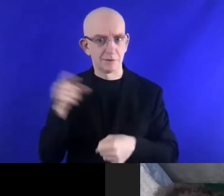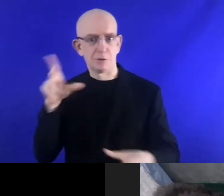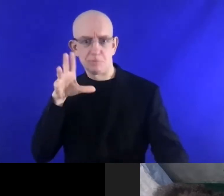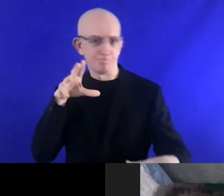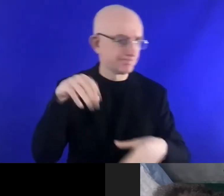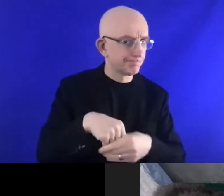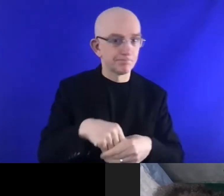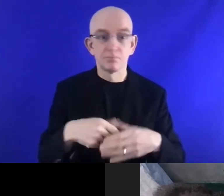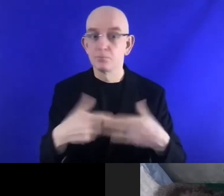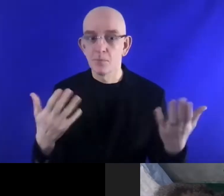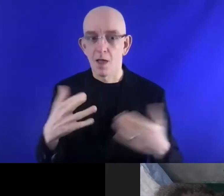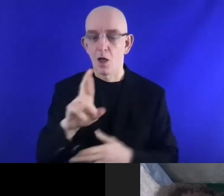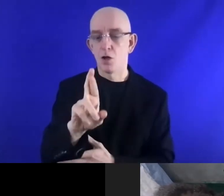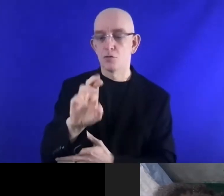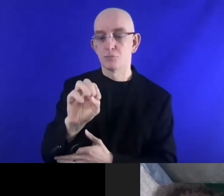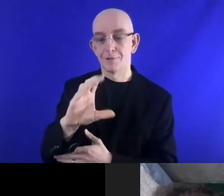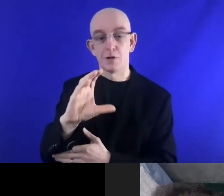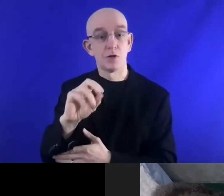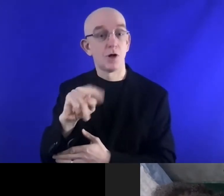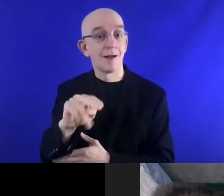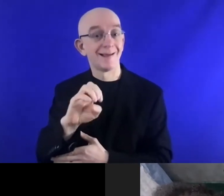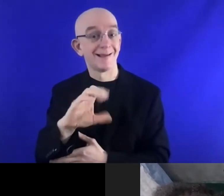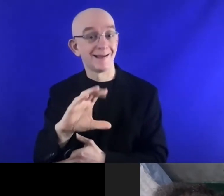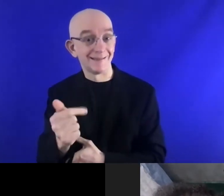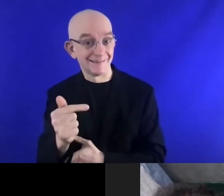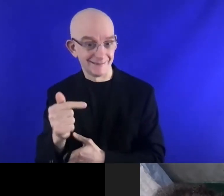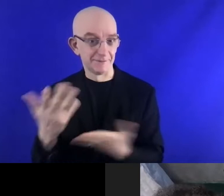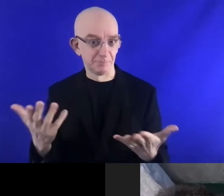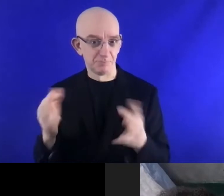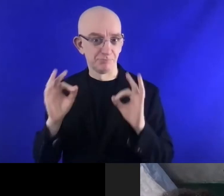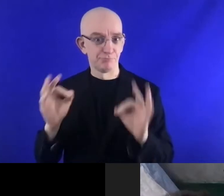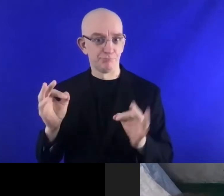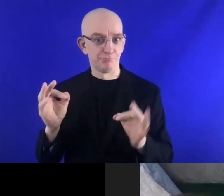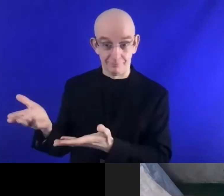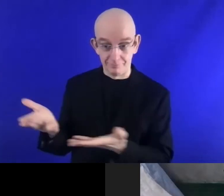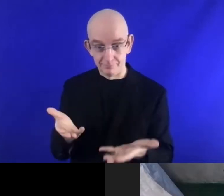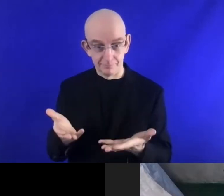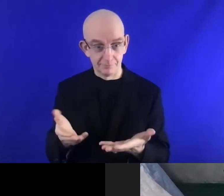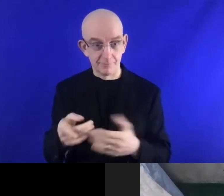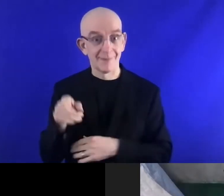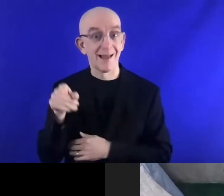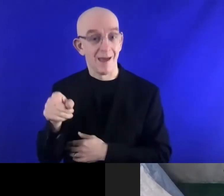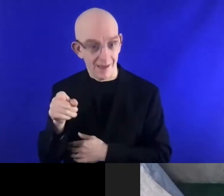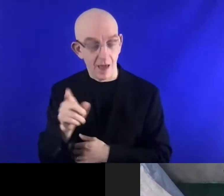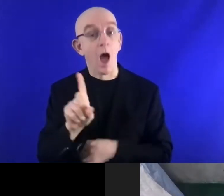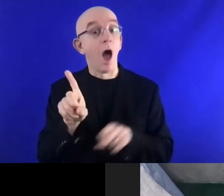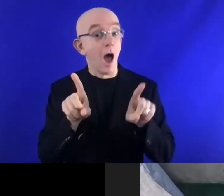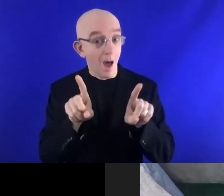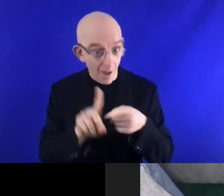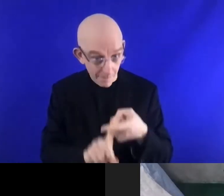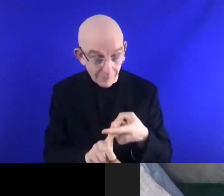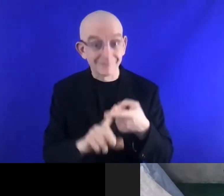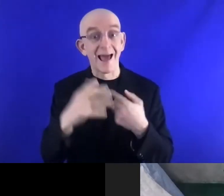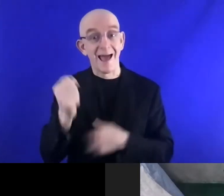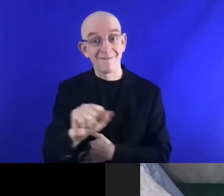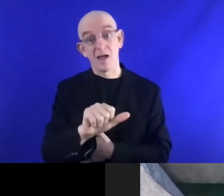today a participant from Kenya, Sipora Nitinie. She has albinism. She is a